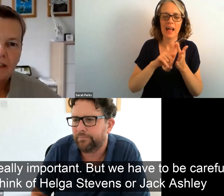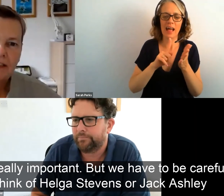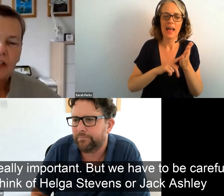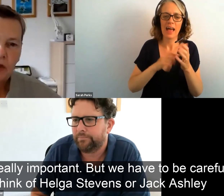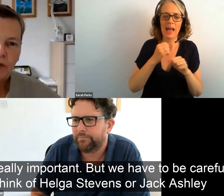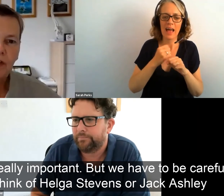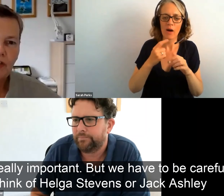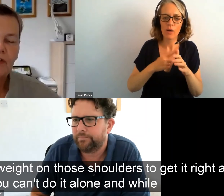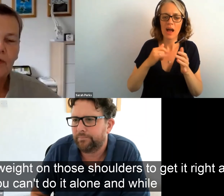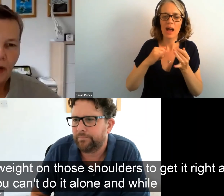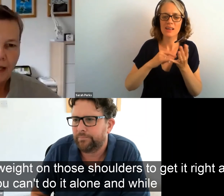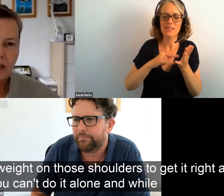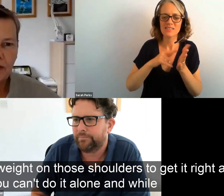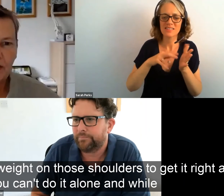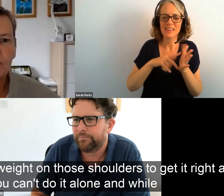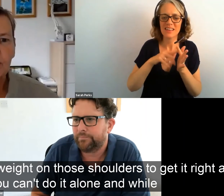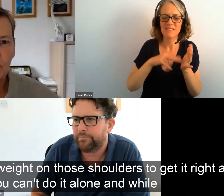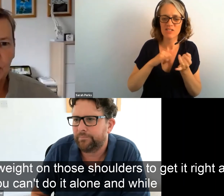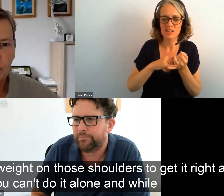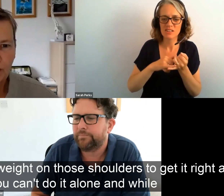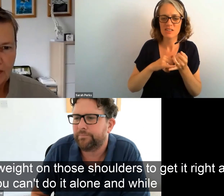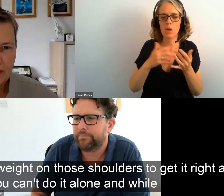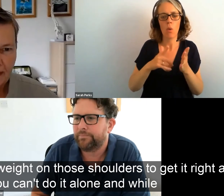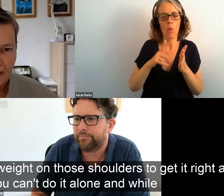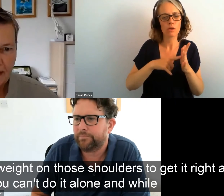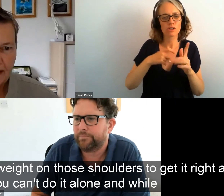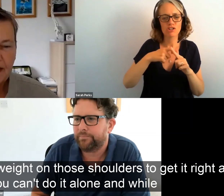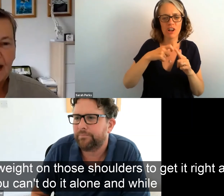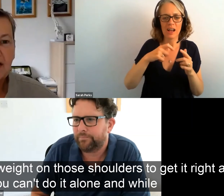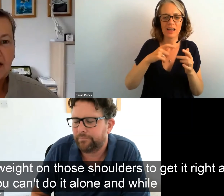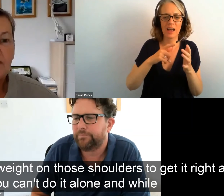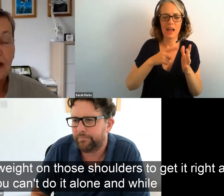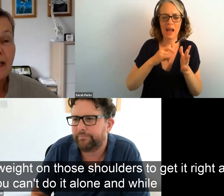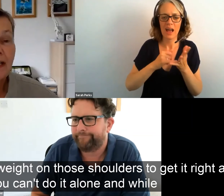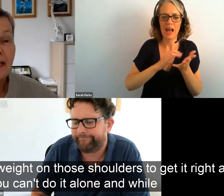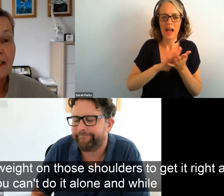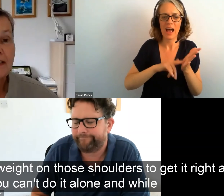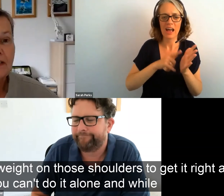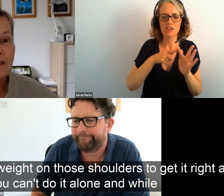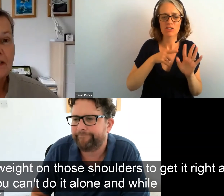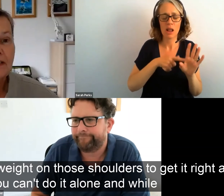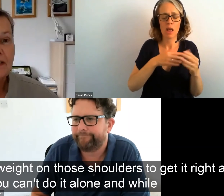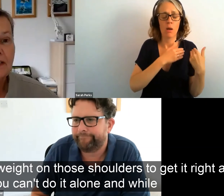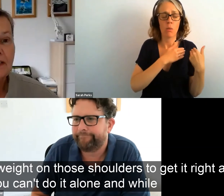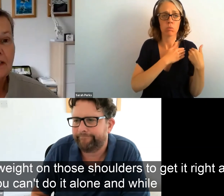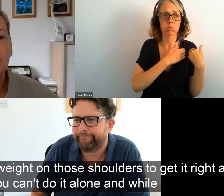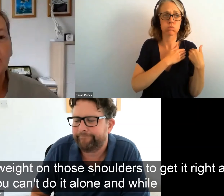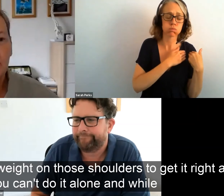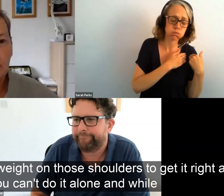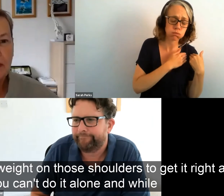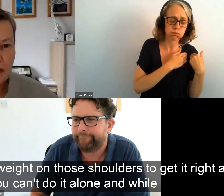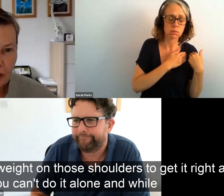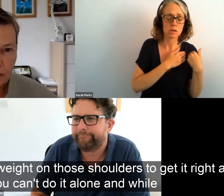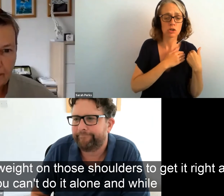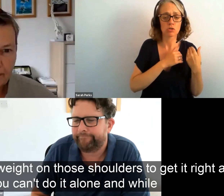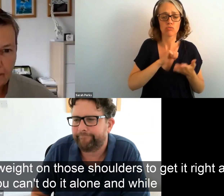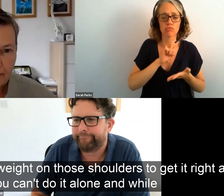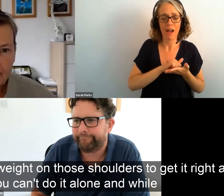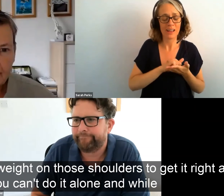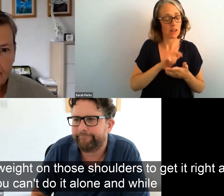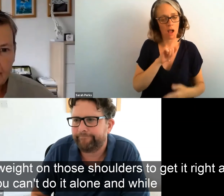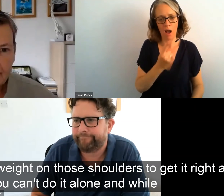Jack Ashley, there's an awful lot of weight on those shoulders to get it right. You can't do it